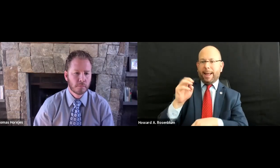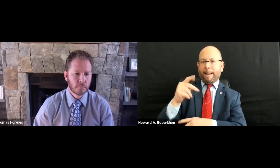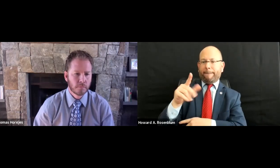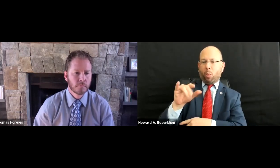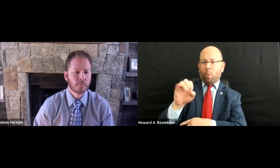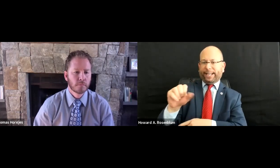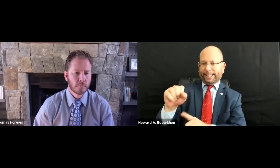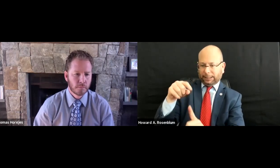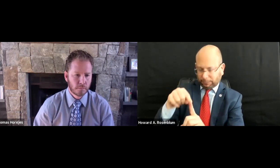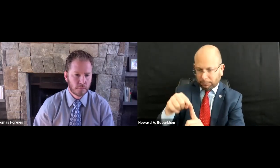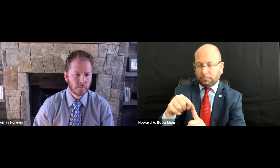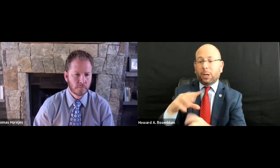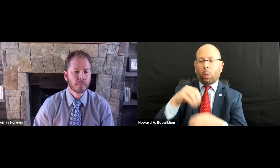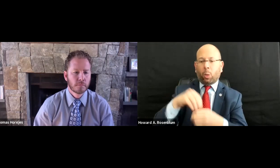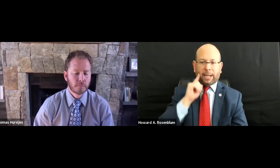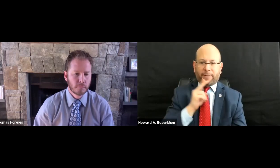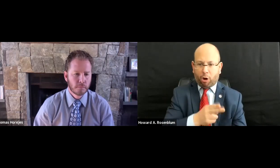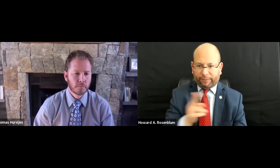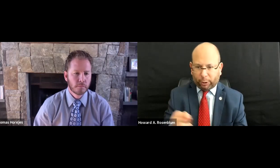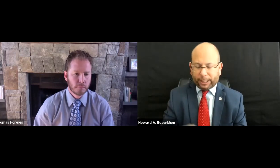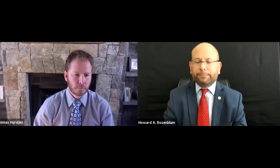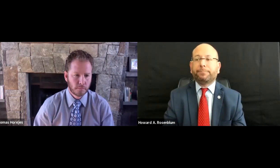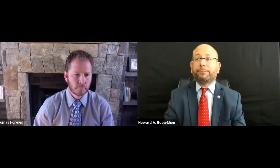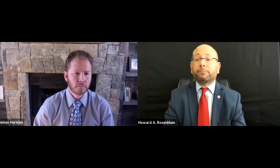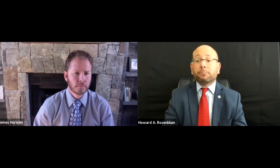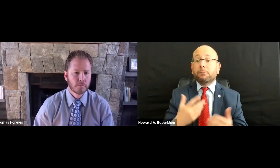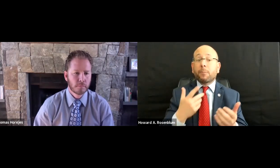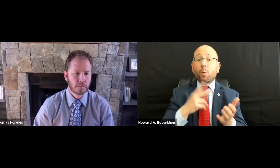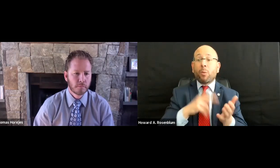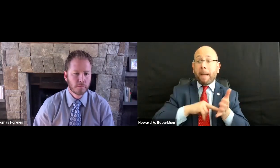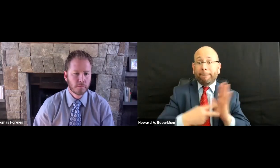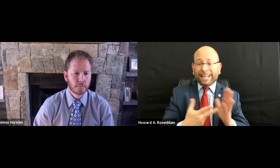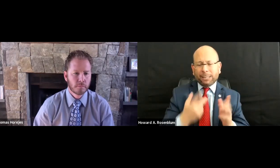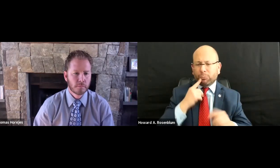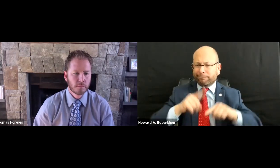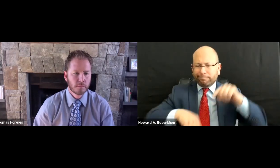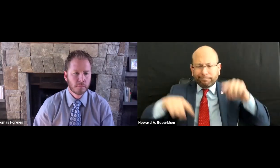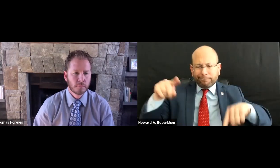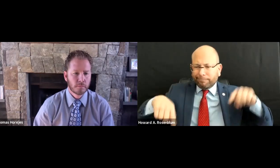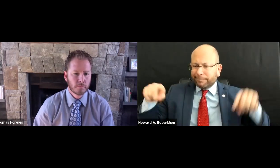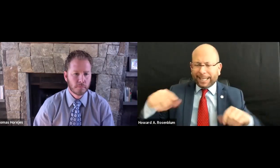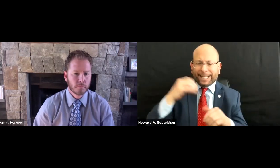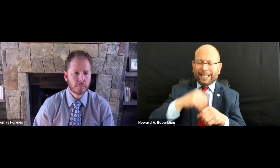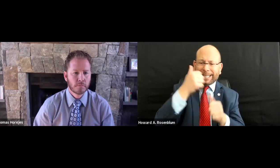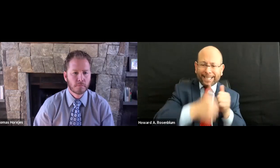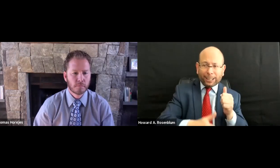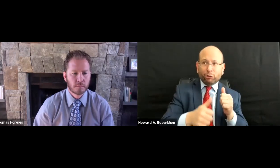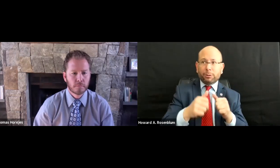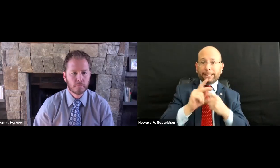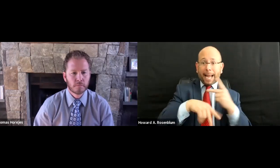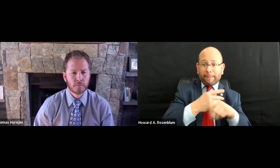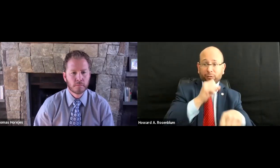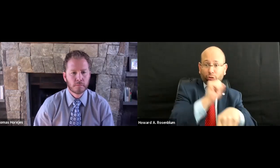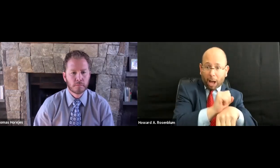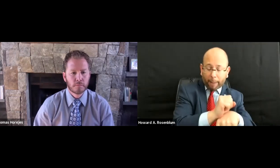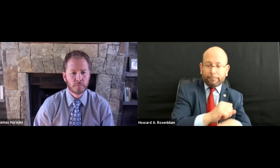demand equal access for employees, which includes deaf and hard of hearing employees. Now, that can mean a variety